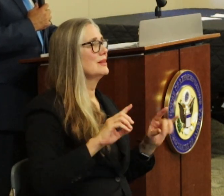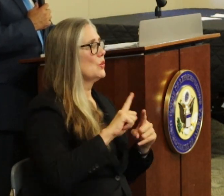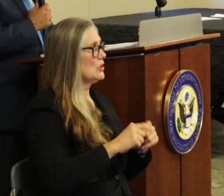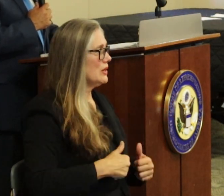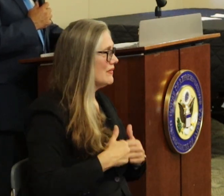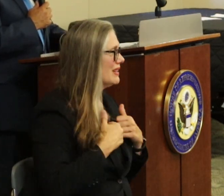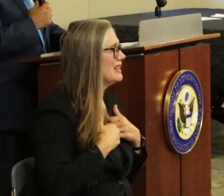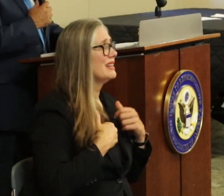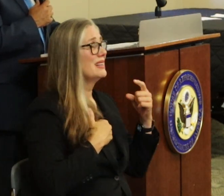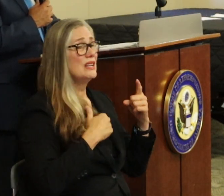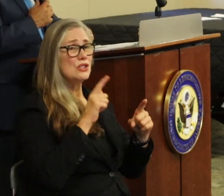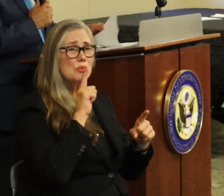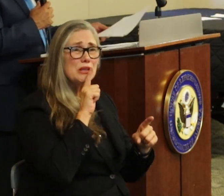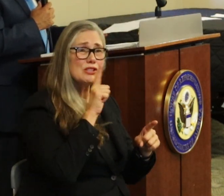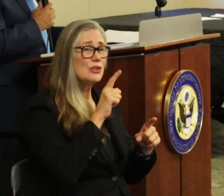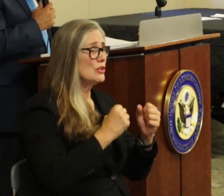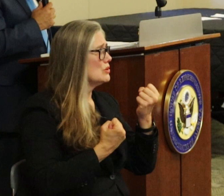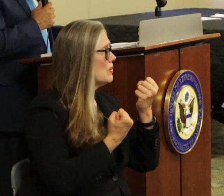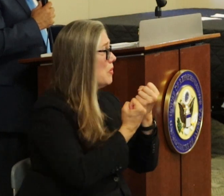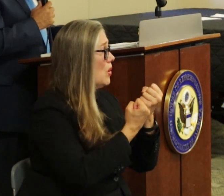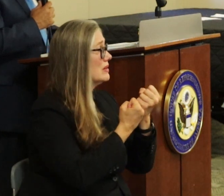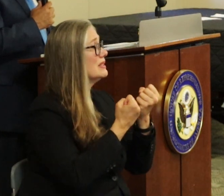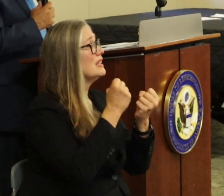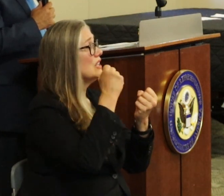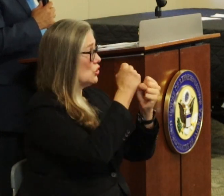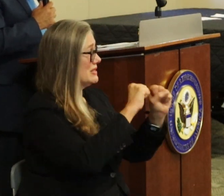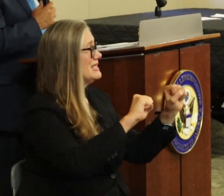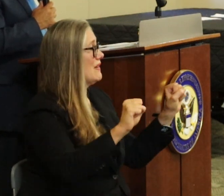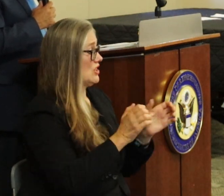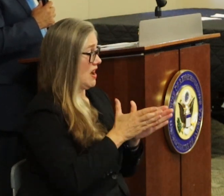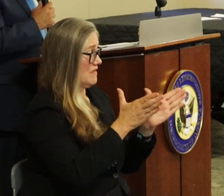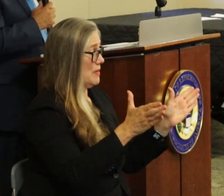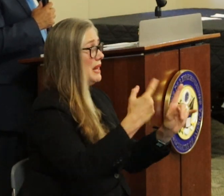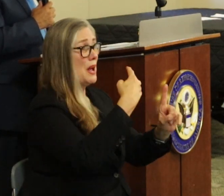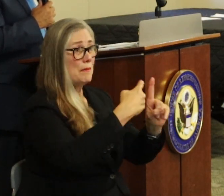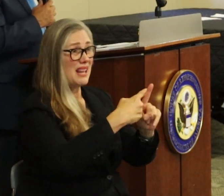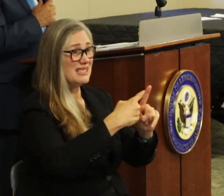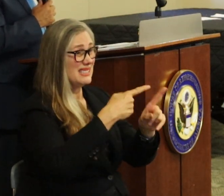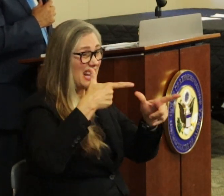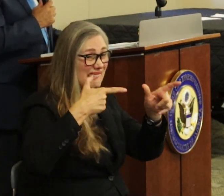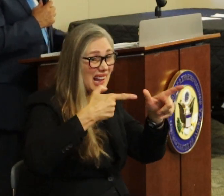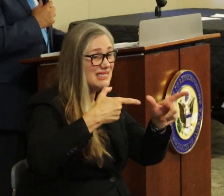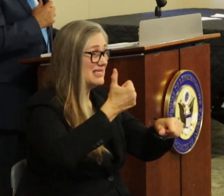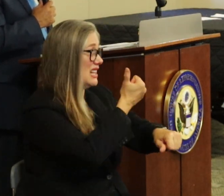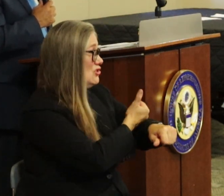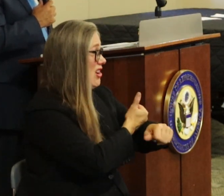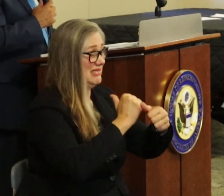getting guns and dangerous drugs off our streets, and I'm committed to defending your rights,